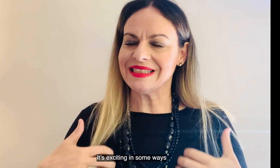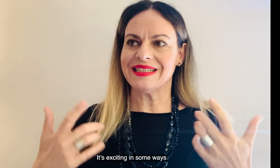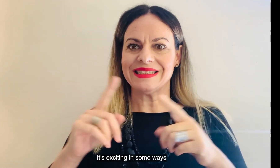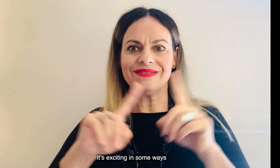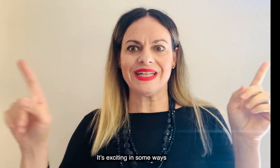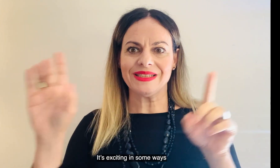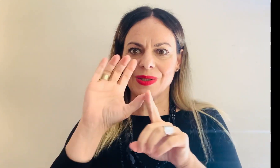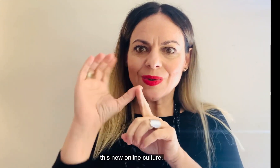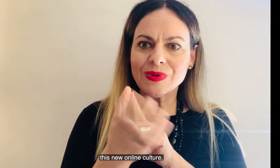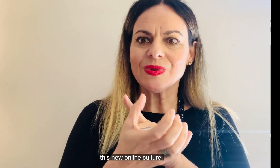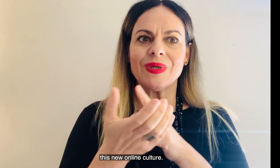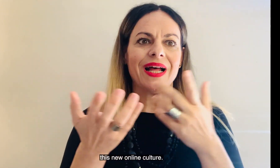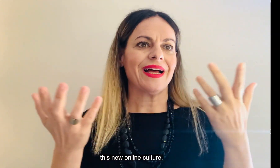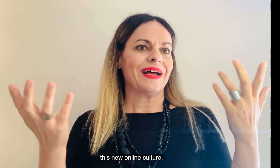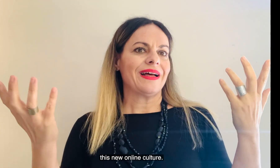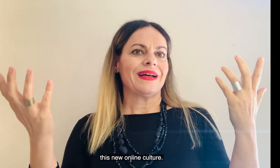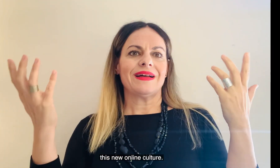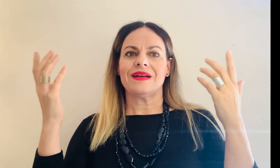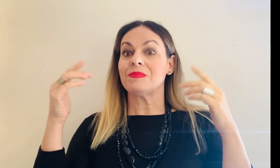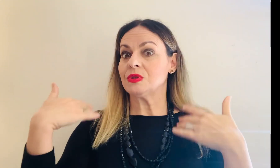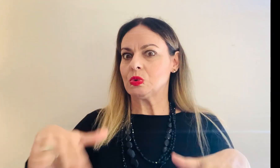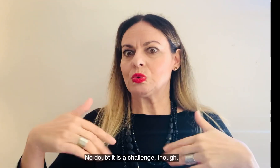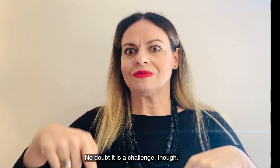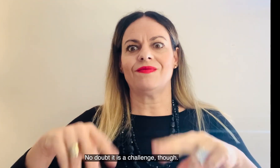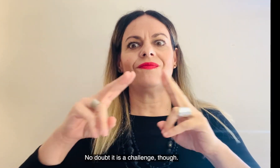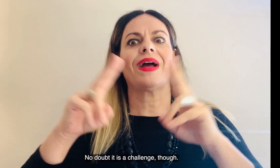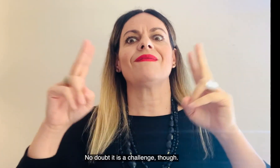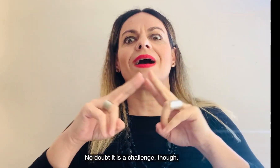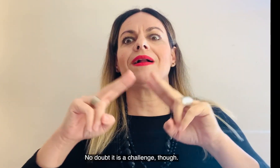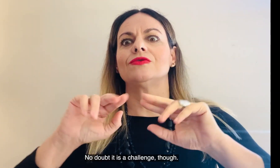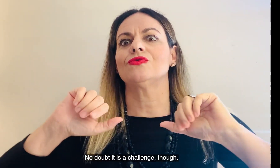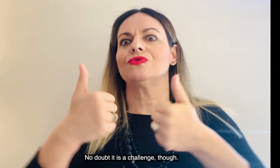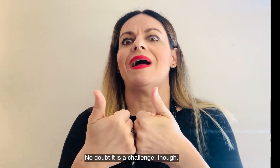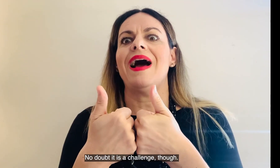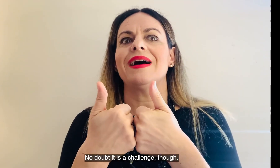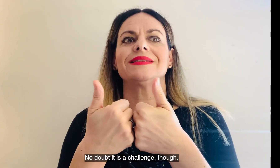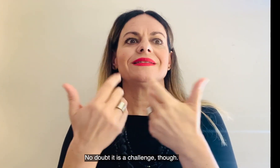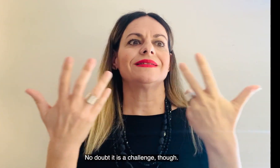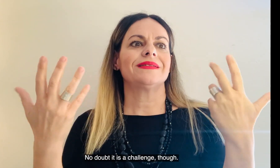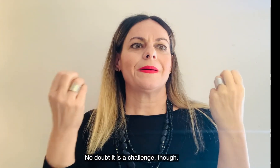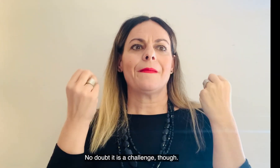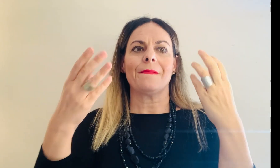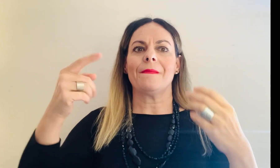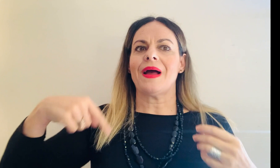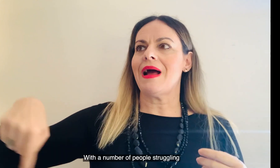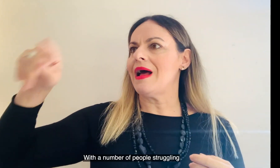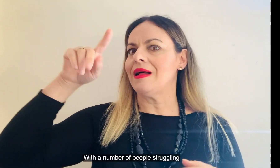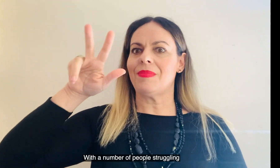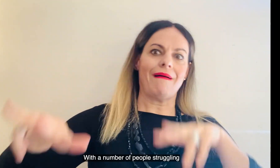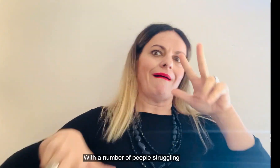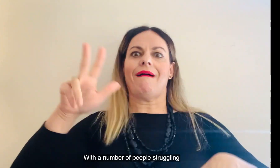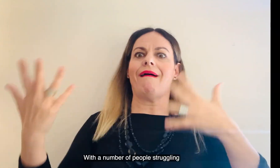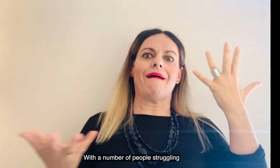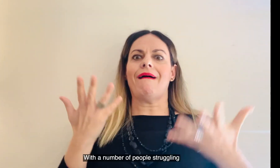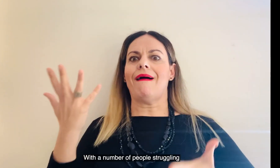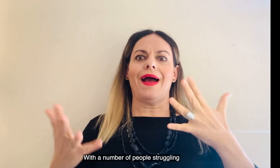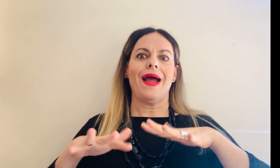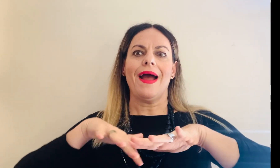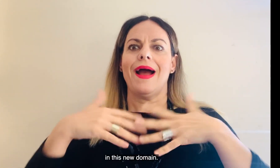It's exciting in some ways, this new online culture. No doubt it is a challenge, though. With a number of people